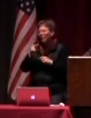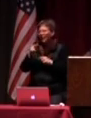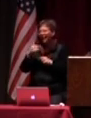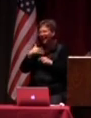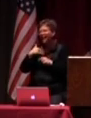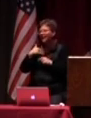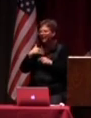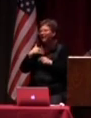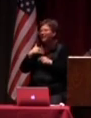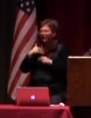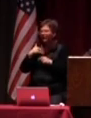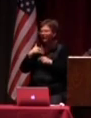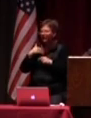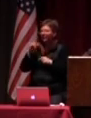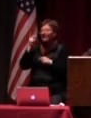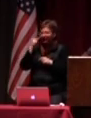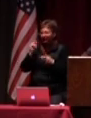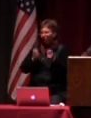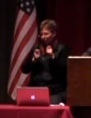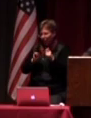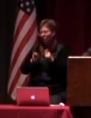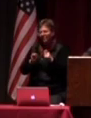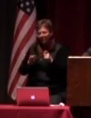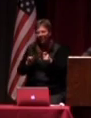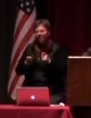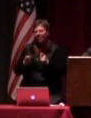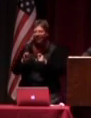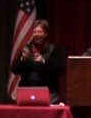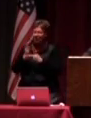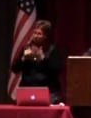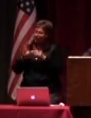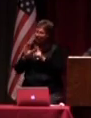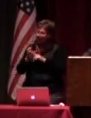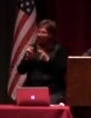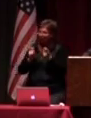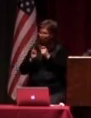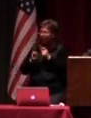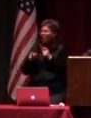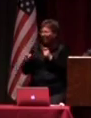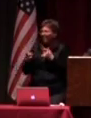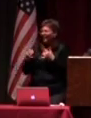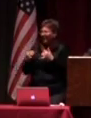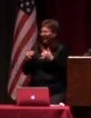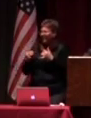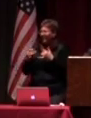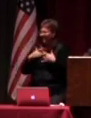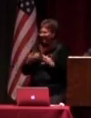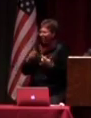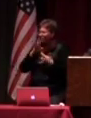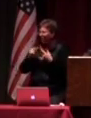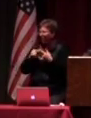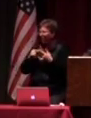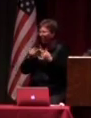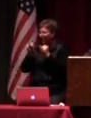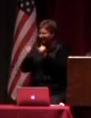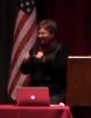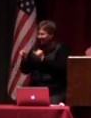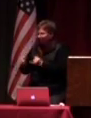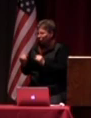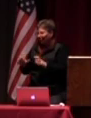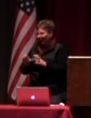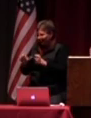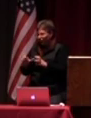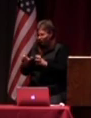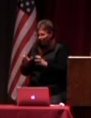that do focus on culture, even very broad sorts of cultural change, they tend to leave more room for individual action than studies that see history